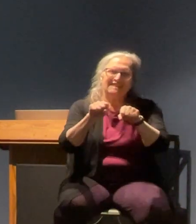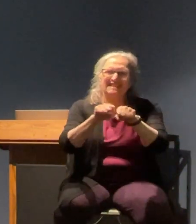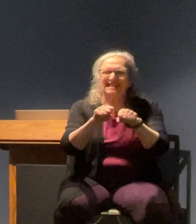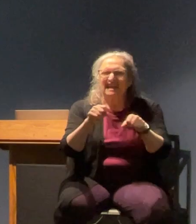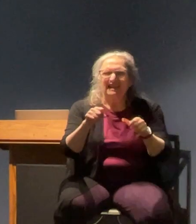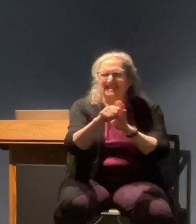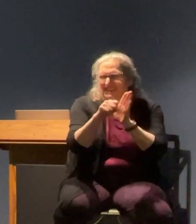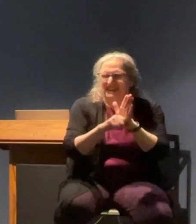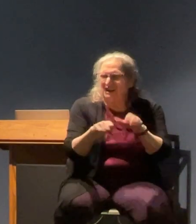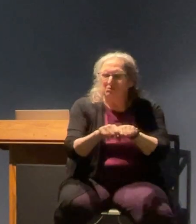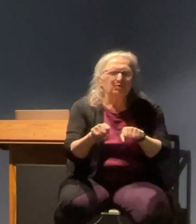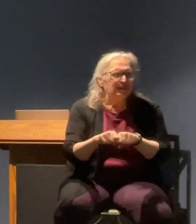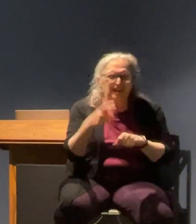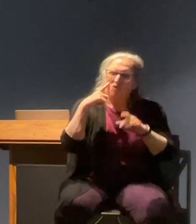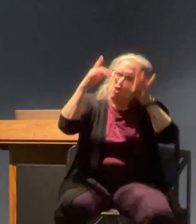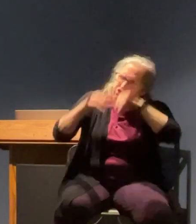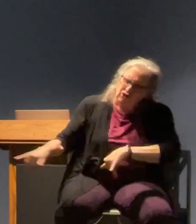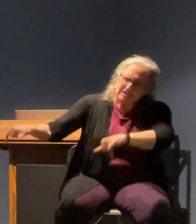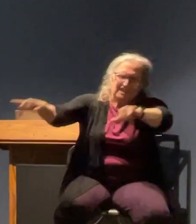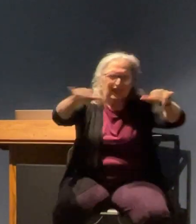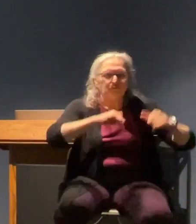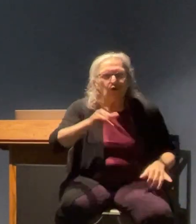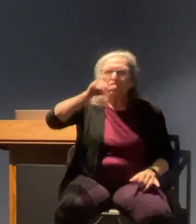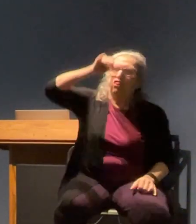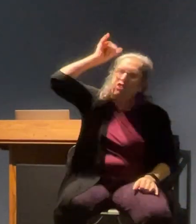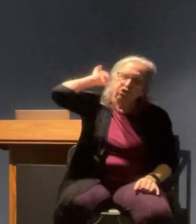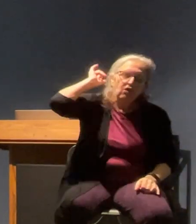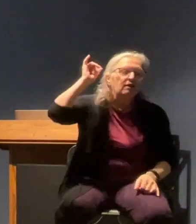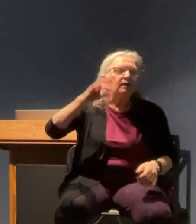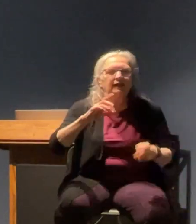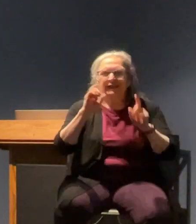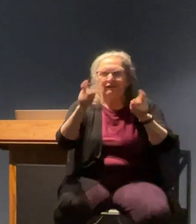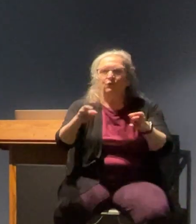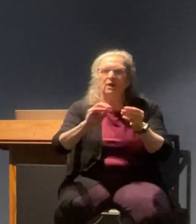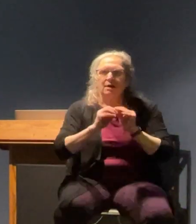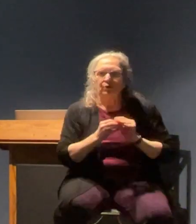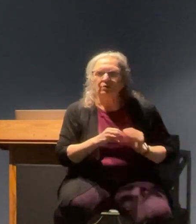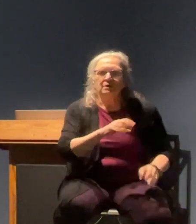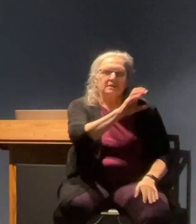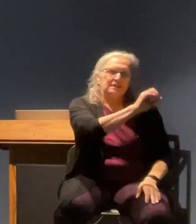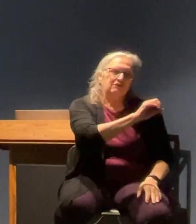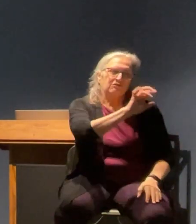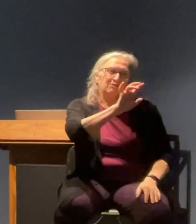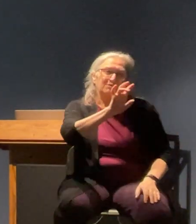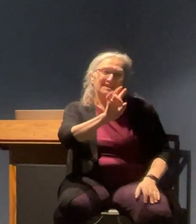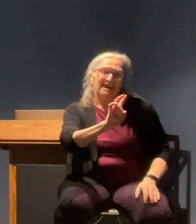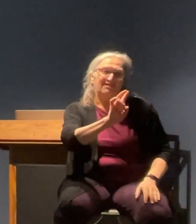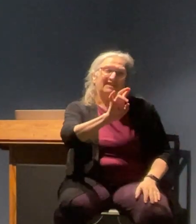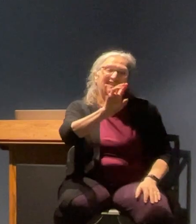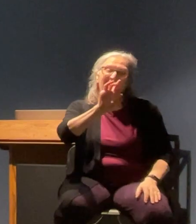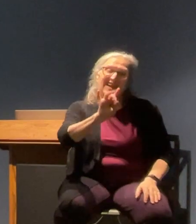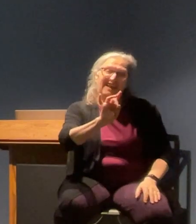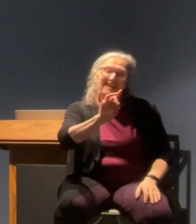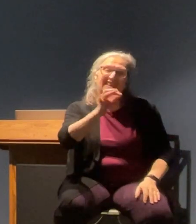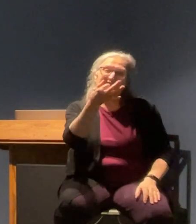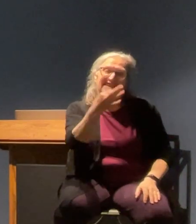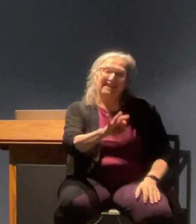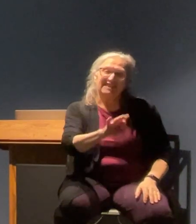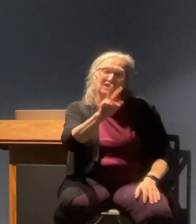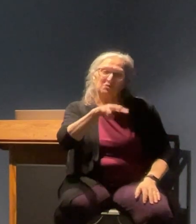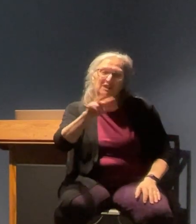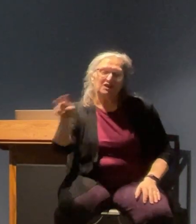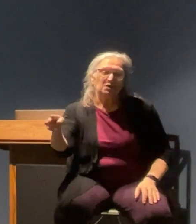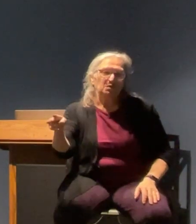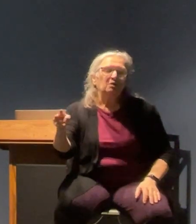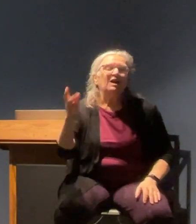like everyone, right? Everyone has a buzz cut, you're also giving them a number. My number was 078-1922. I know that just like I